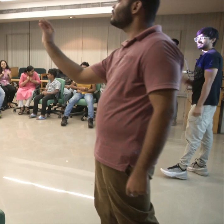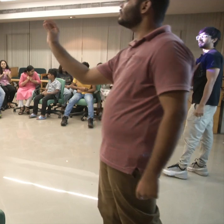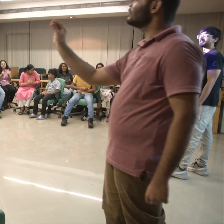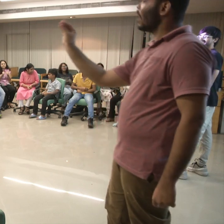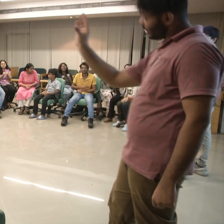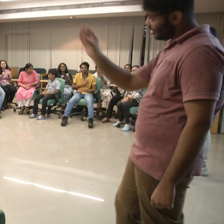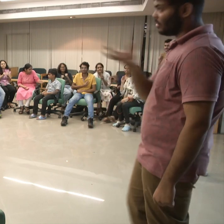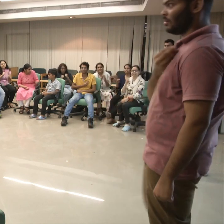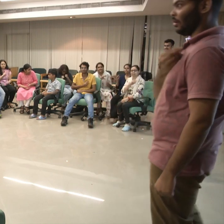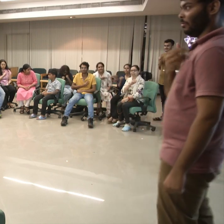Afraid.